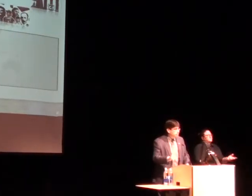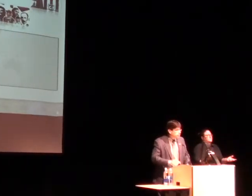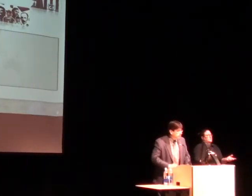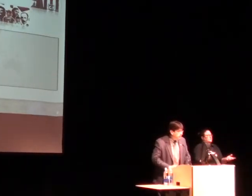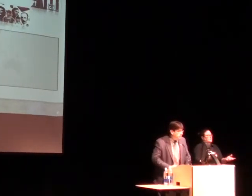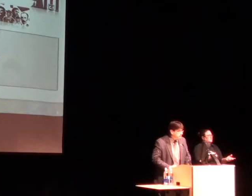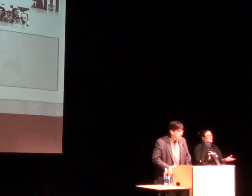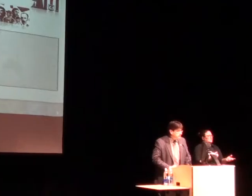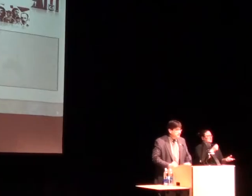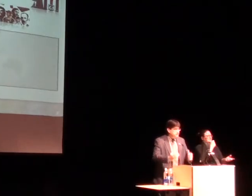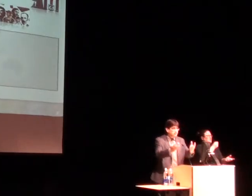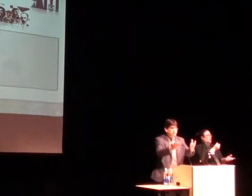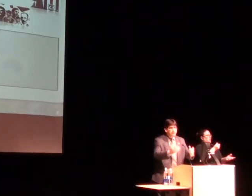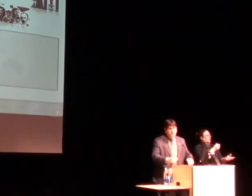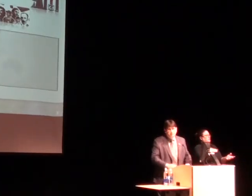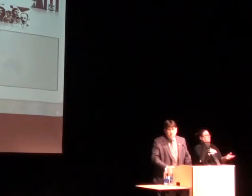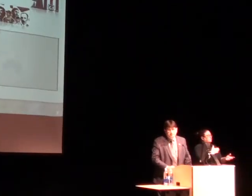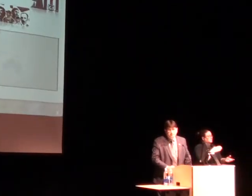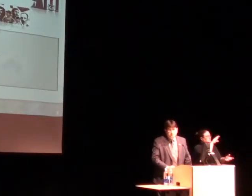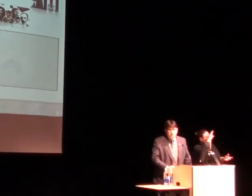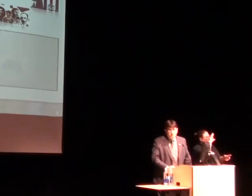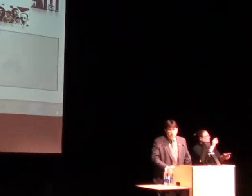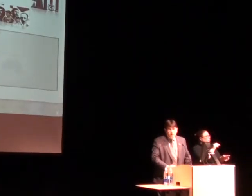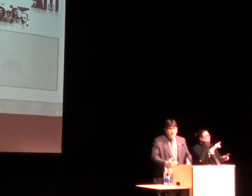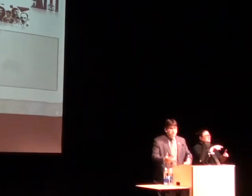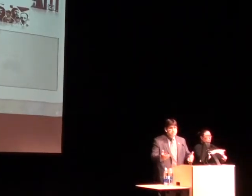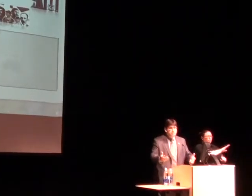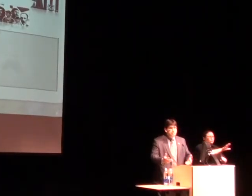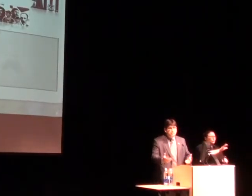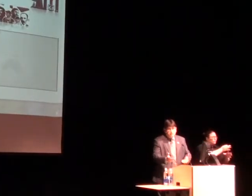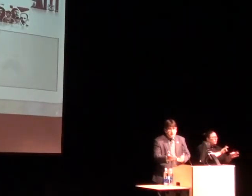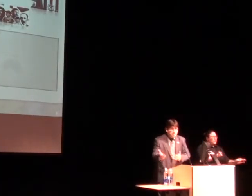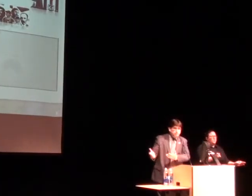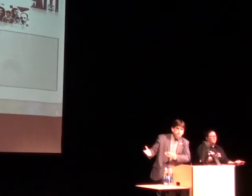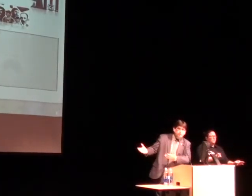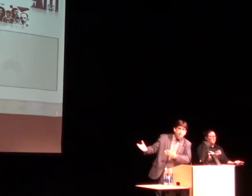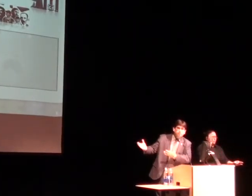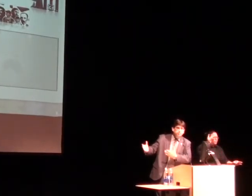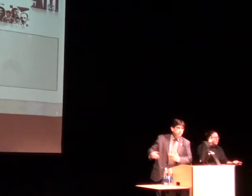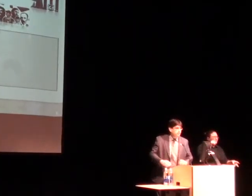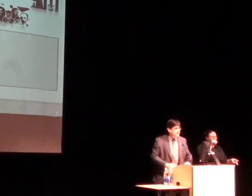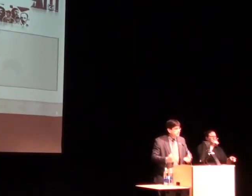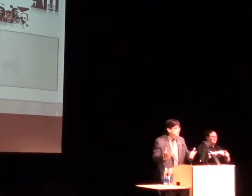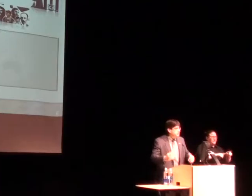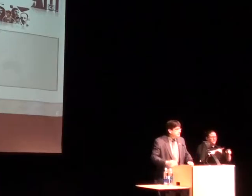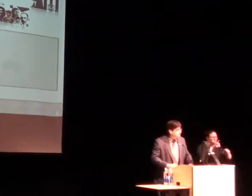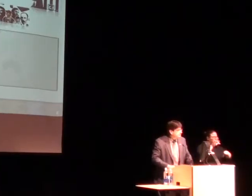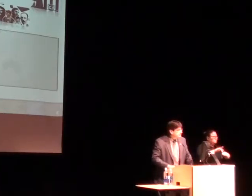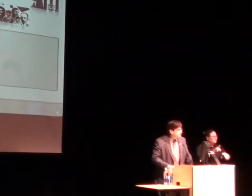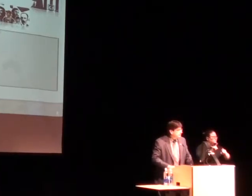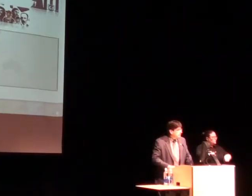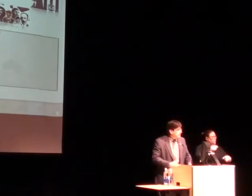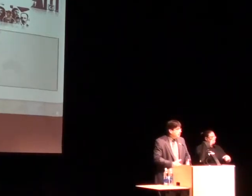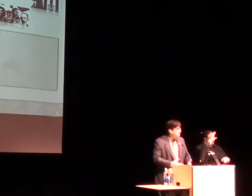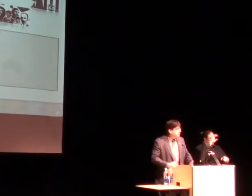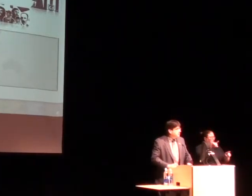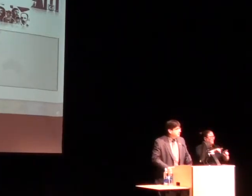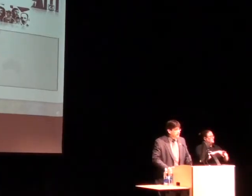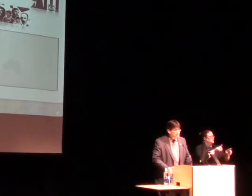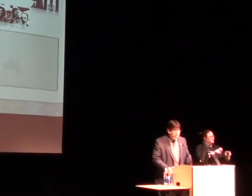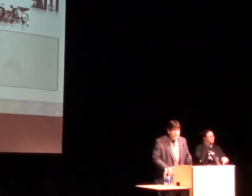concession to Cuba. This is about your freedom. Why can you not go to Cuba as a tourist? Right